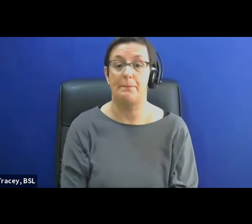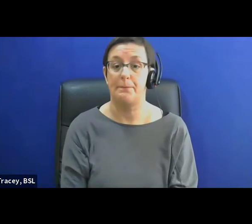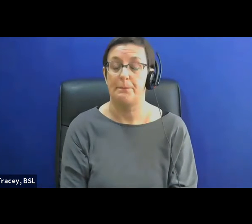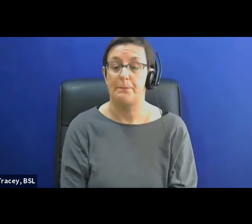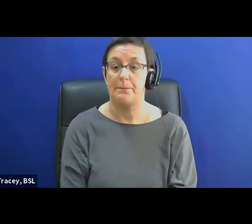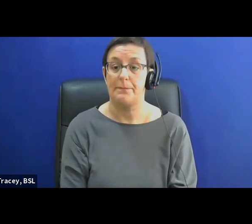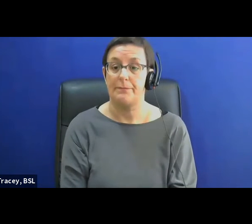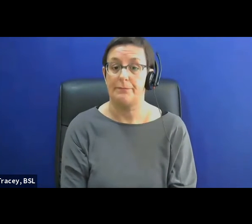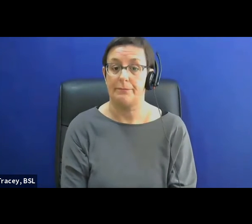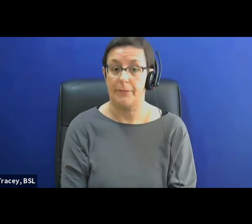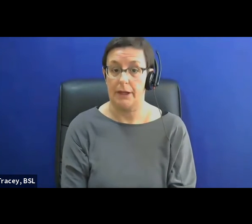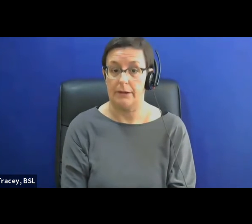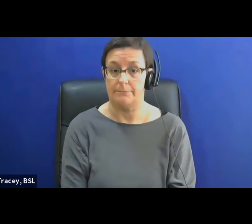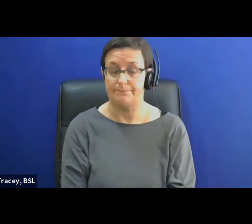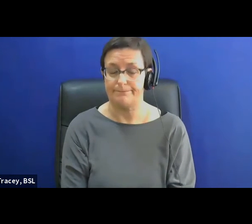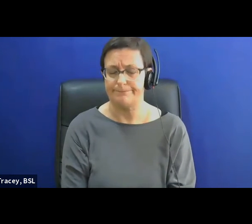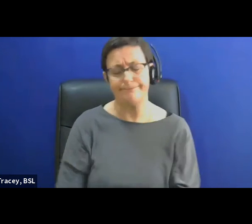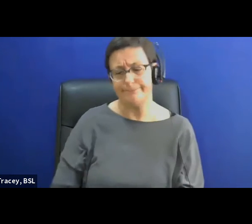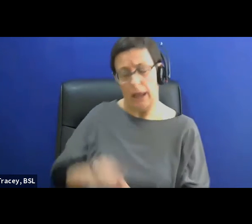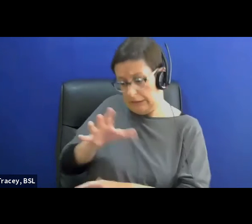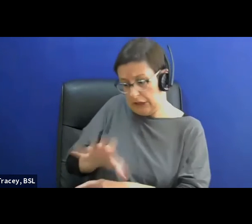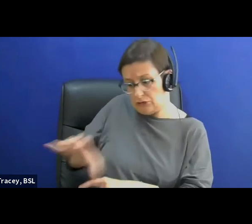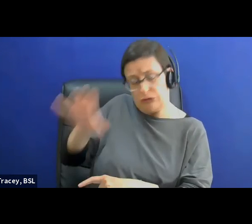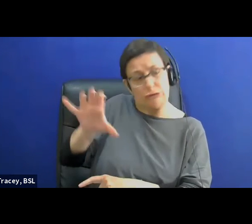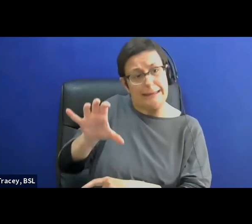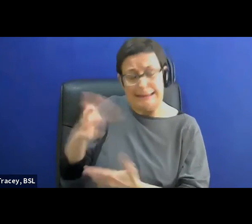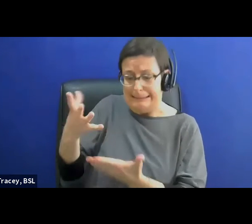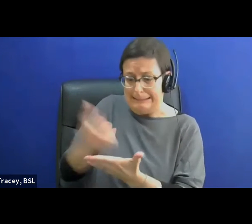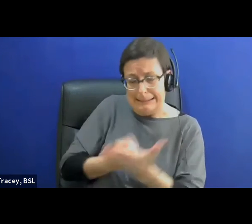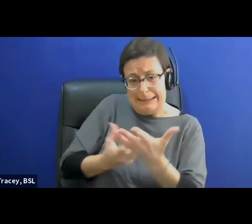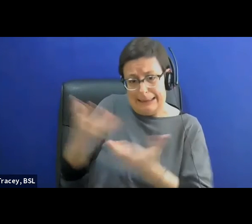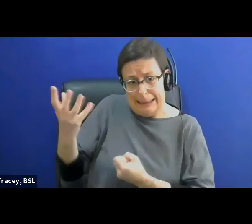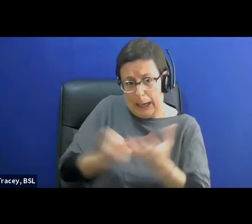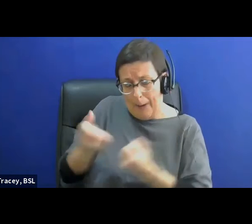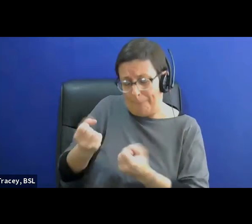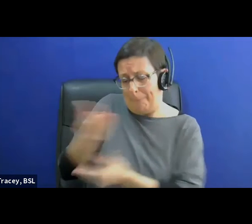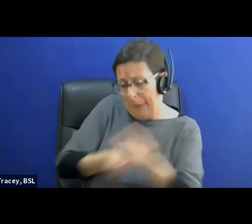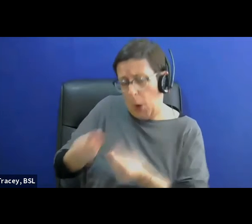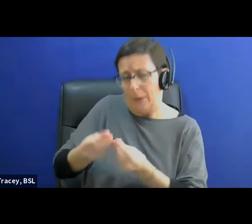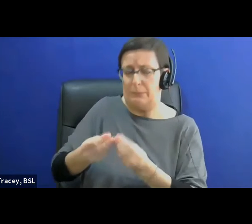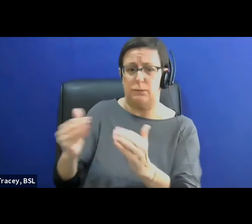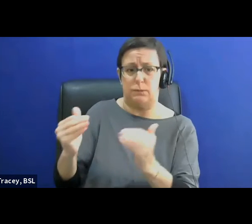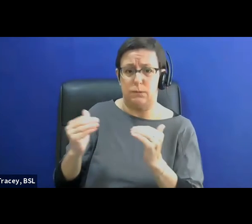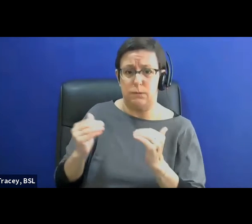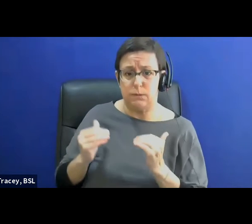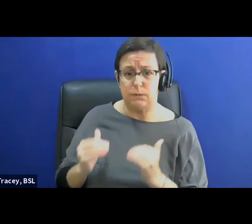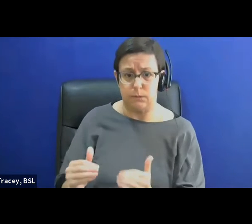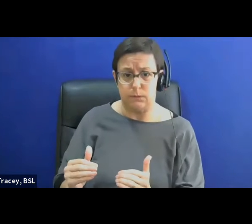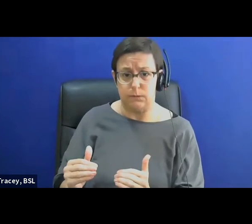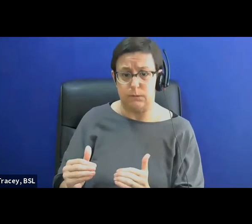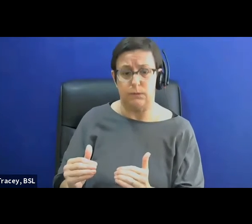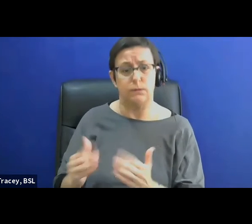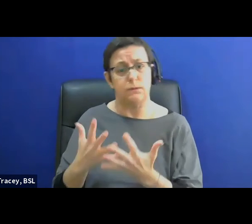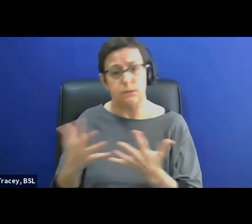So in low middle income countries, the great need for infrastructure development, such as providing basic access to